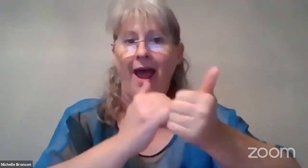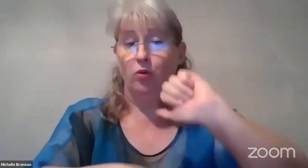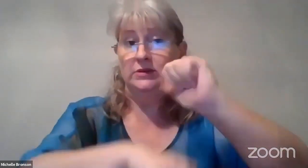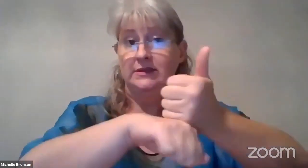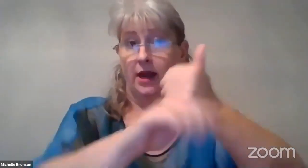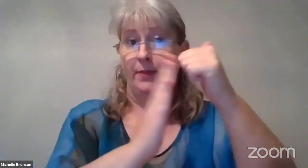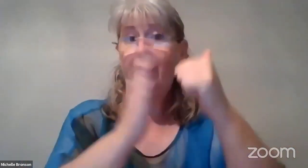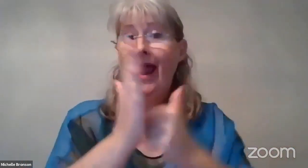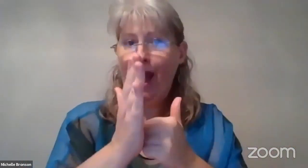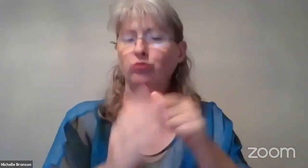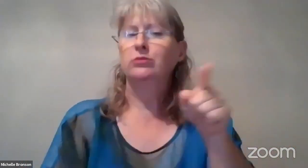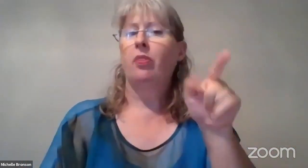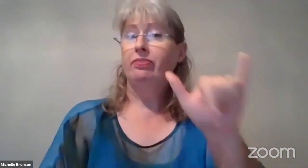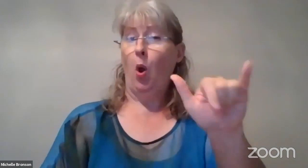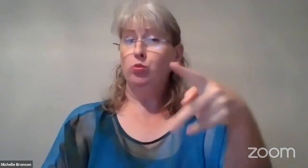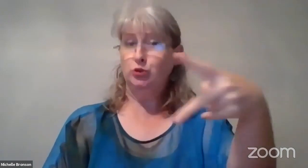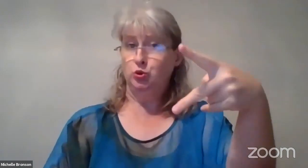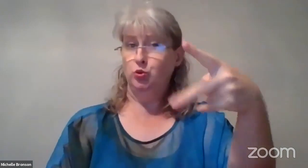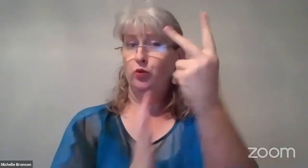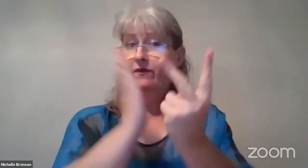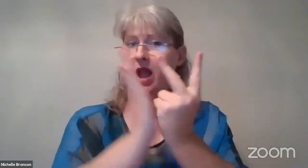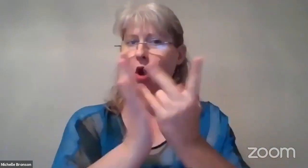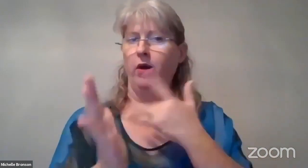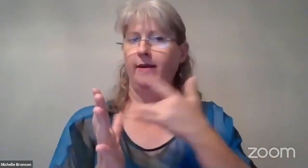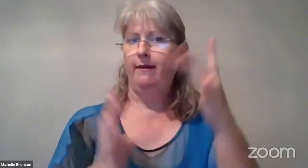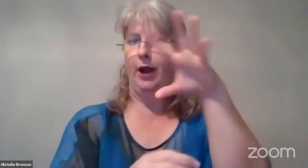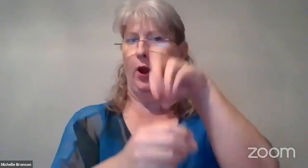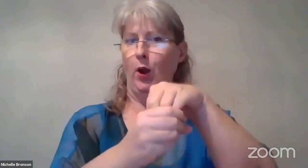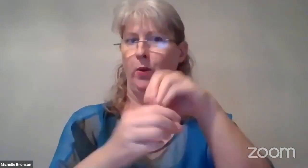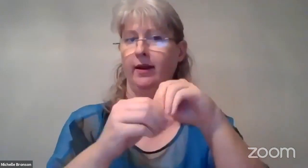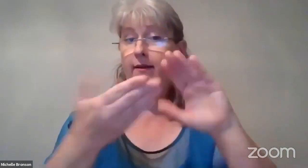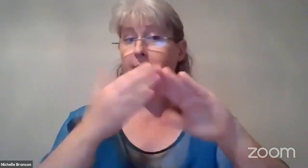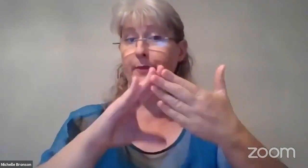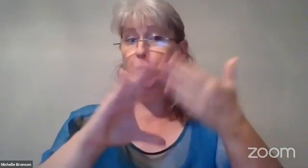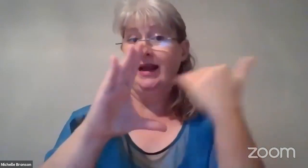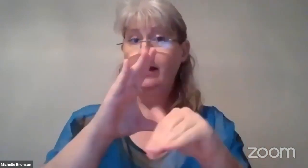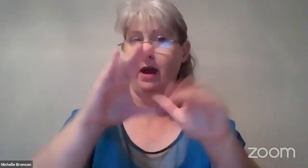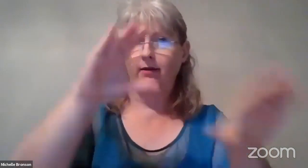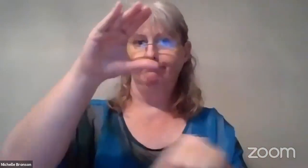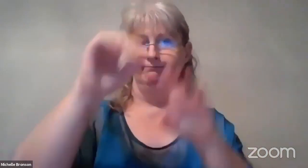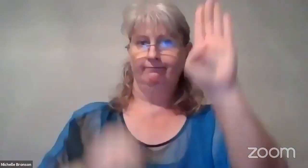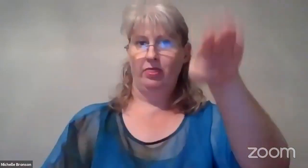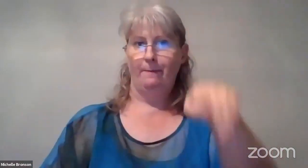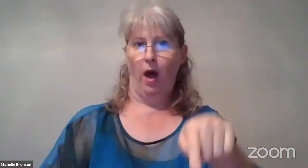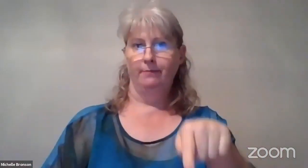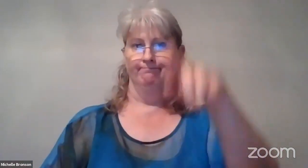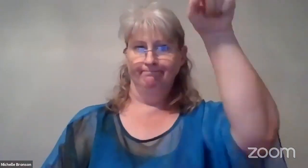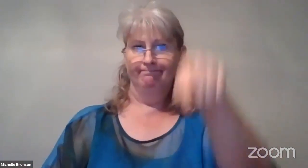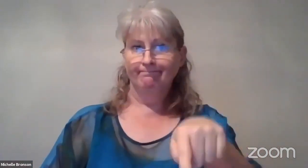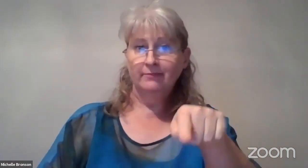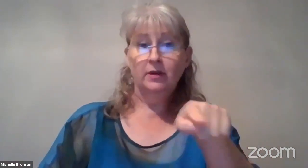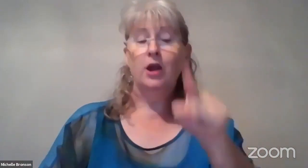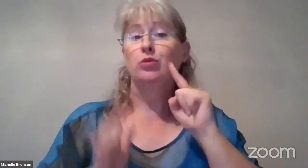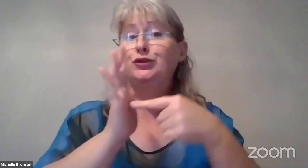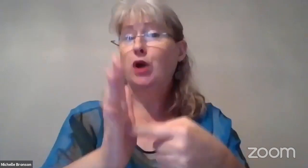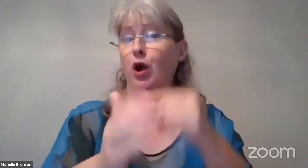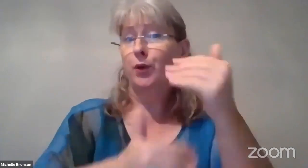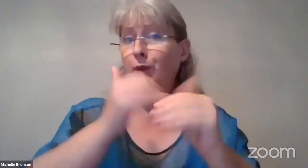does explain step-by-step how to set up a Zoom account. Those videos are typically included at the bottom of